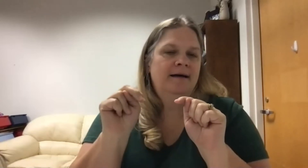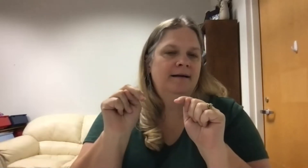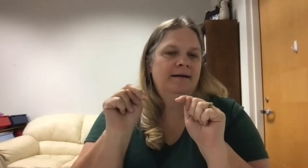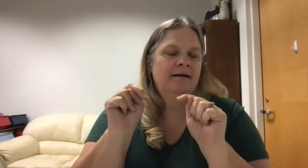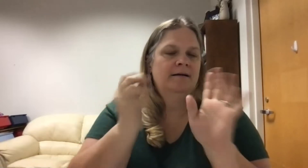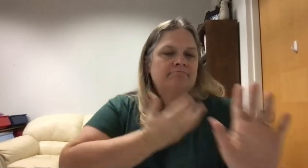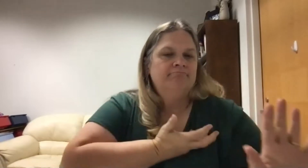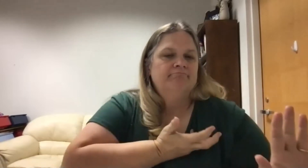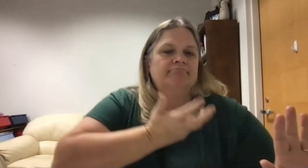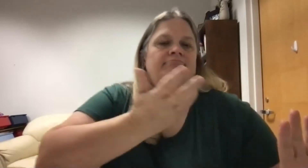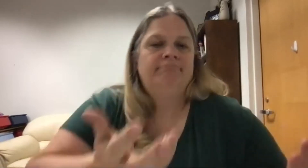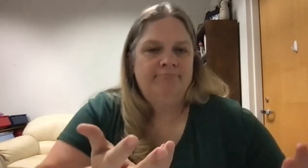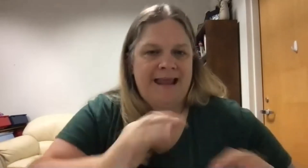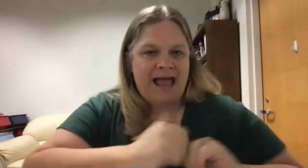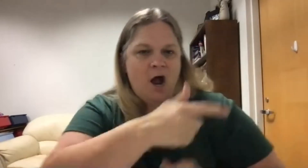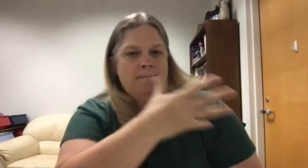also can't even